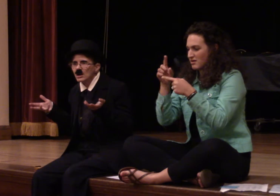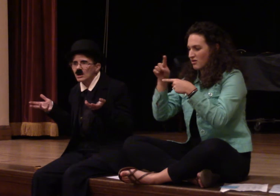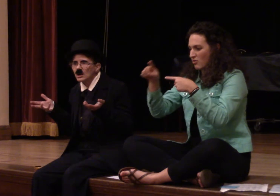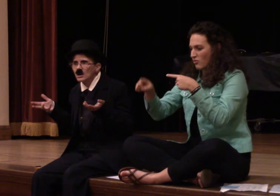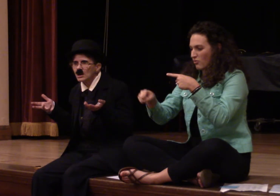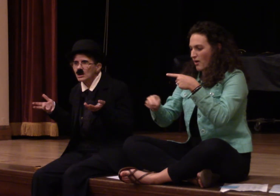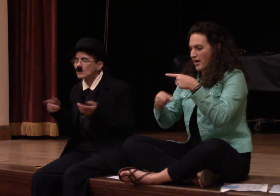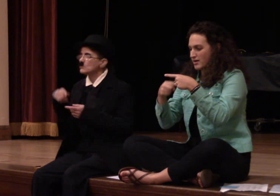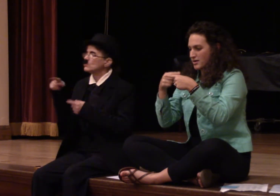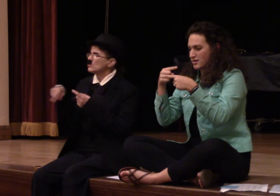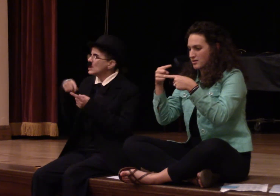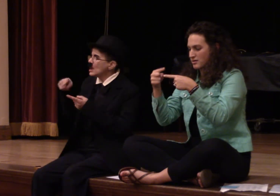when,